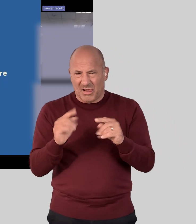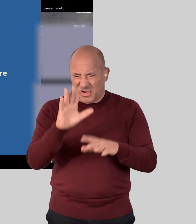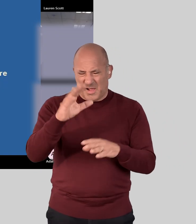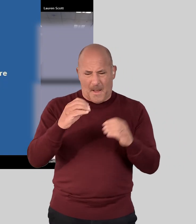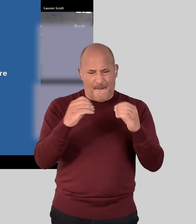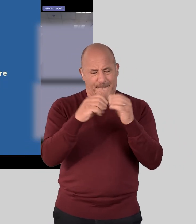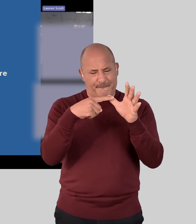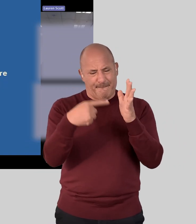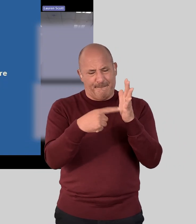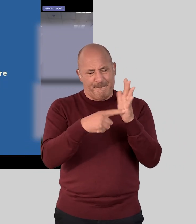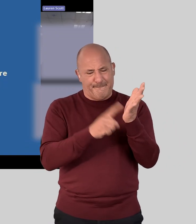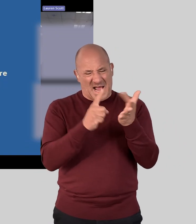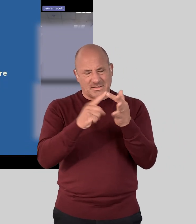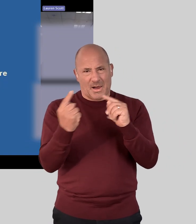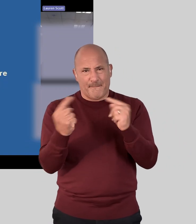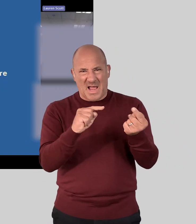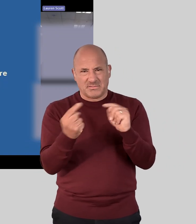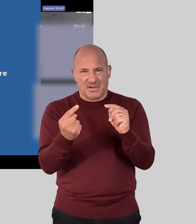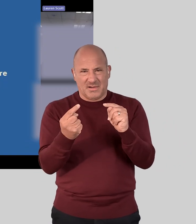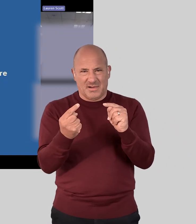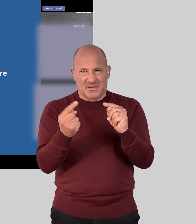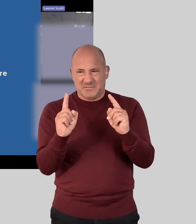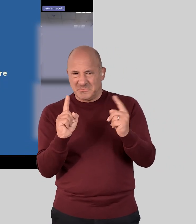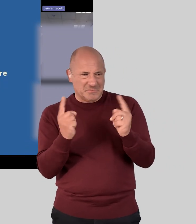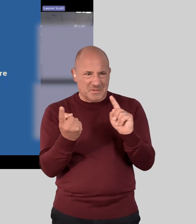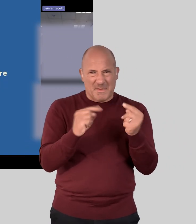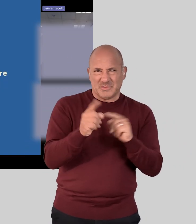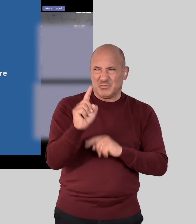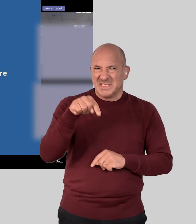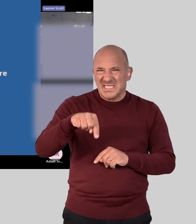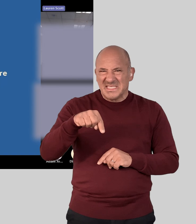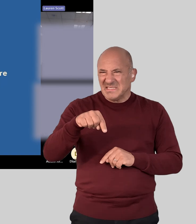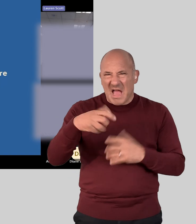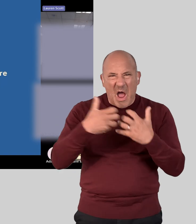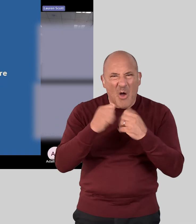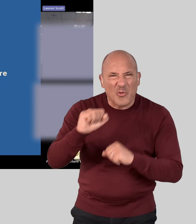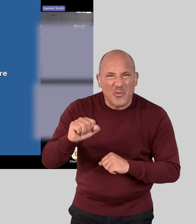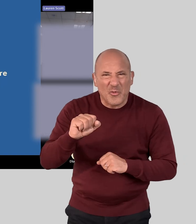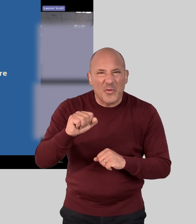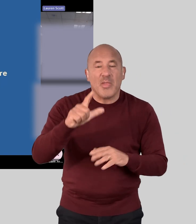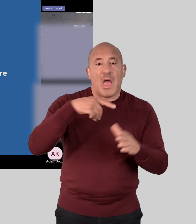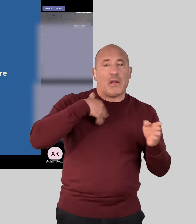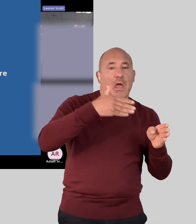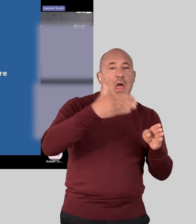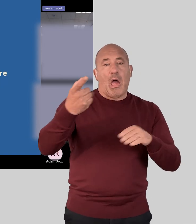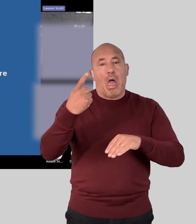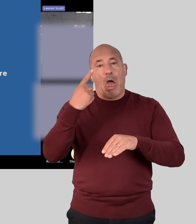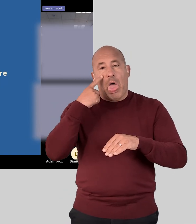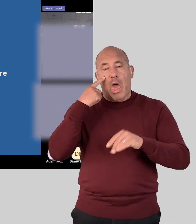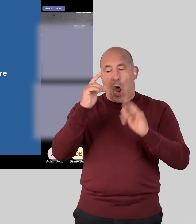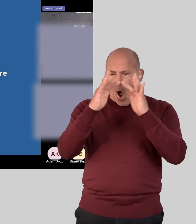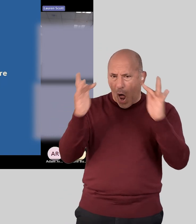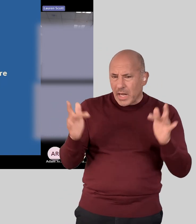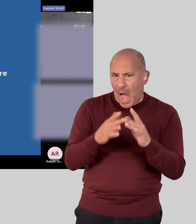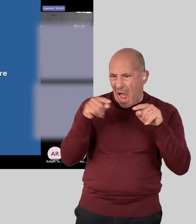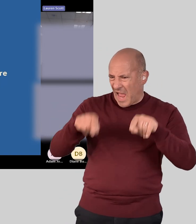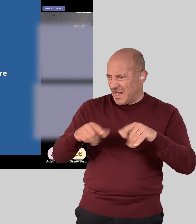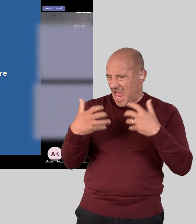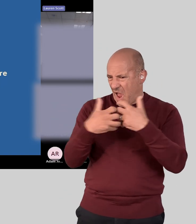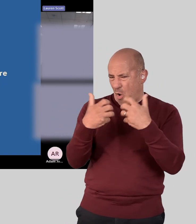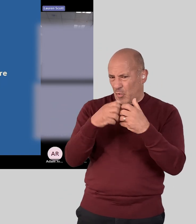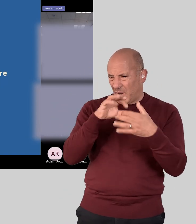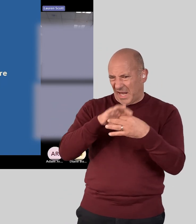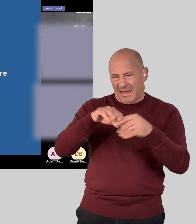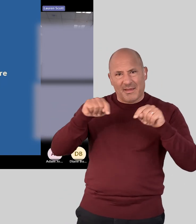back and then transitioning into battles, like what is a battle, how does it work, and then moving